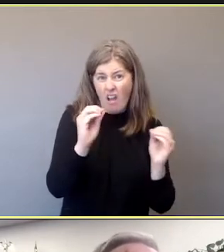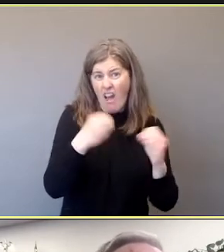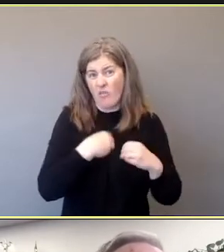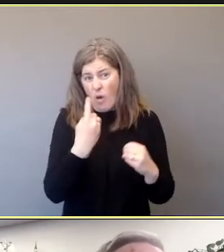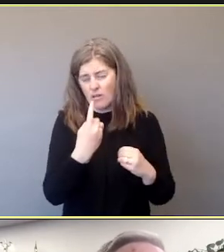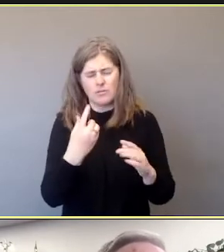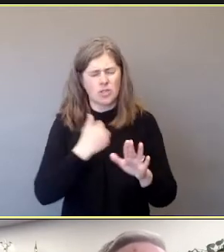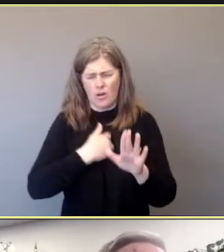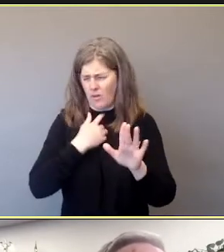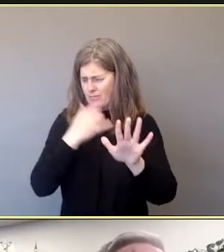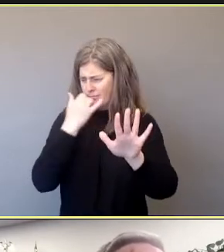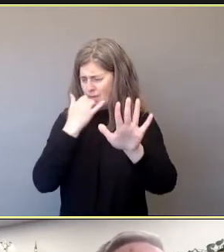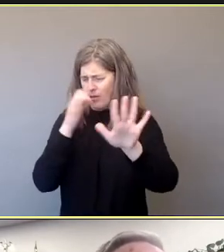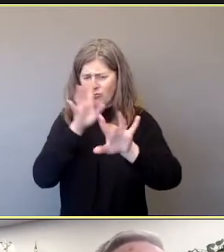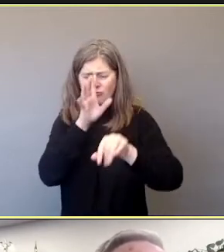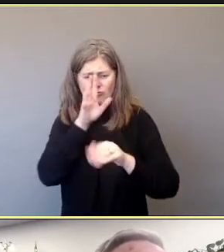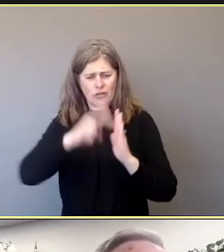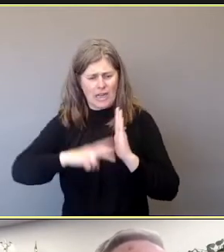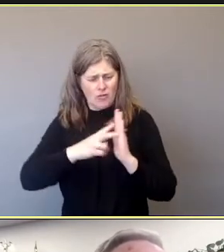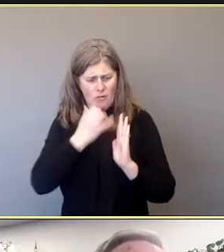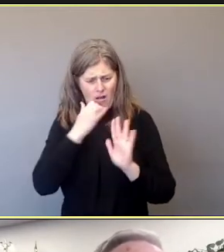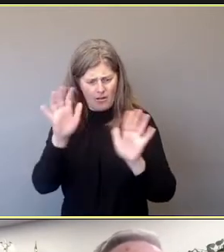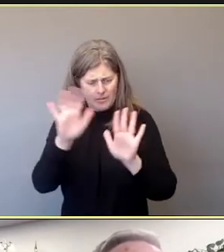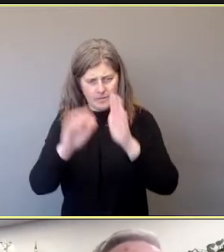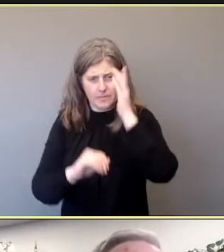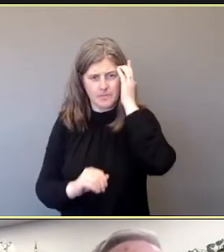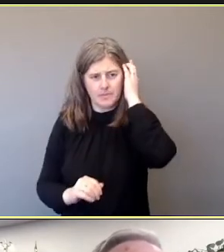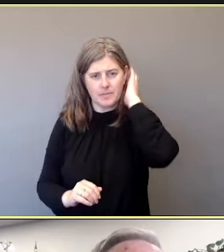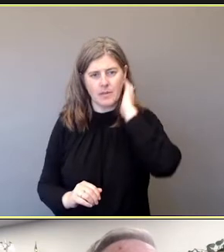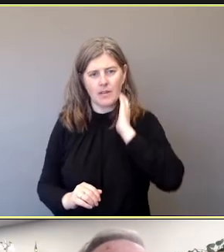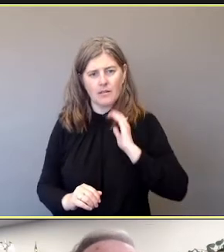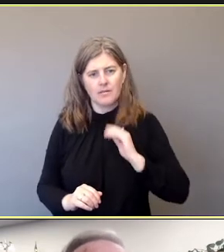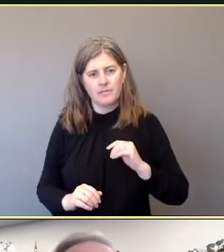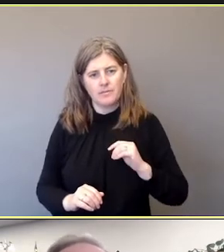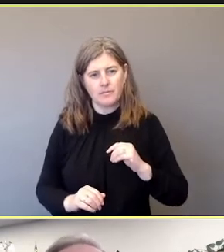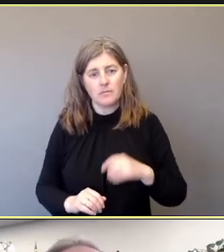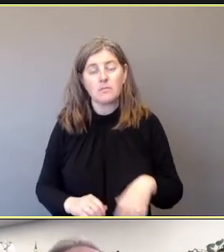sorry, I'm doing this wrong. It is,